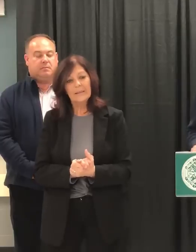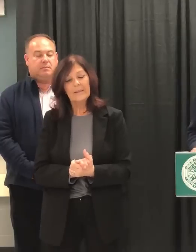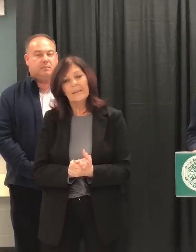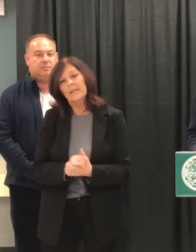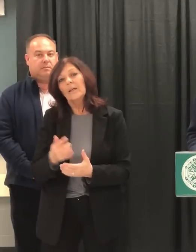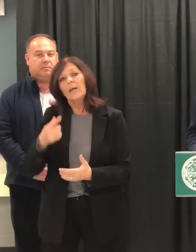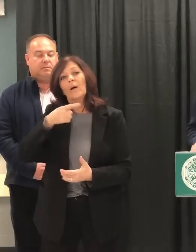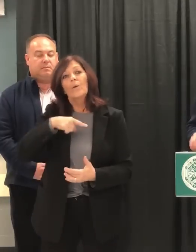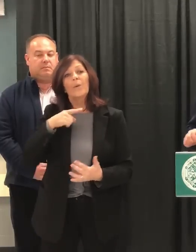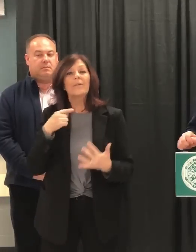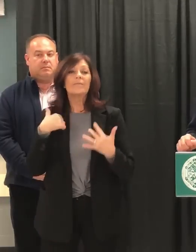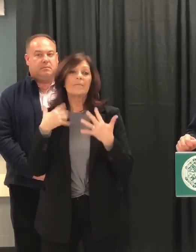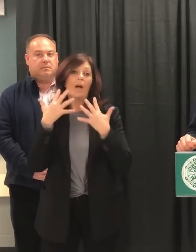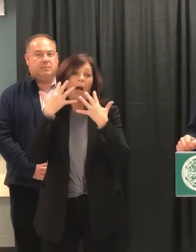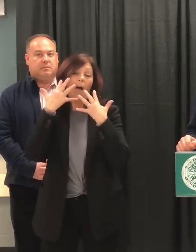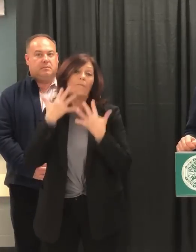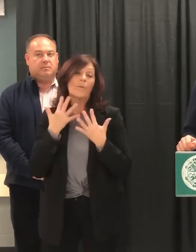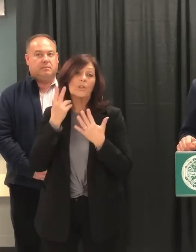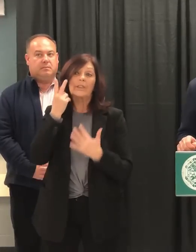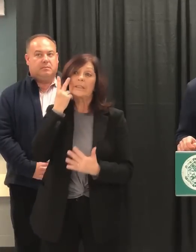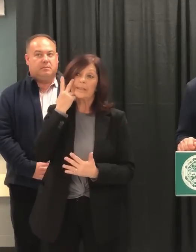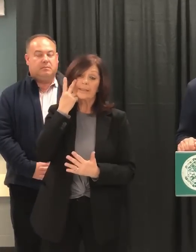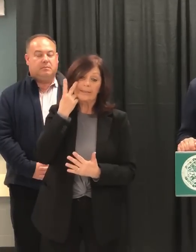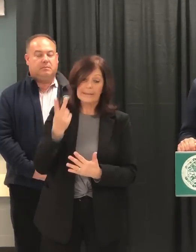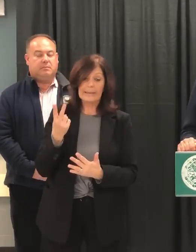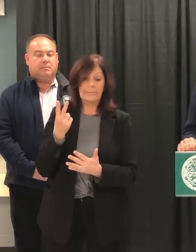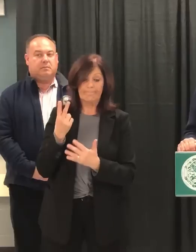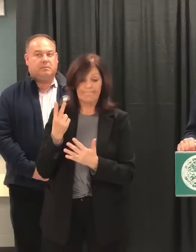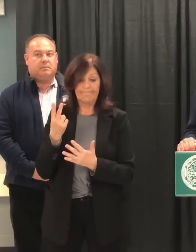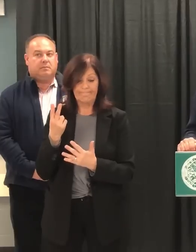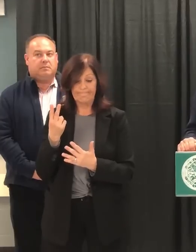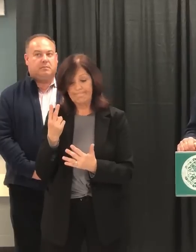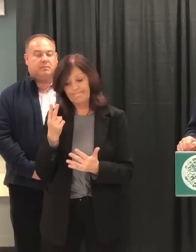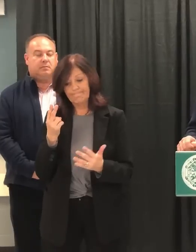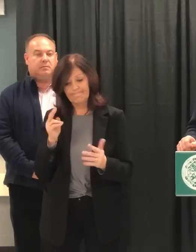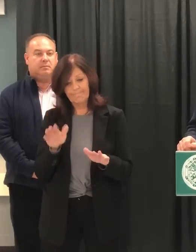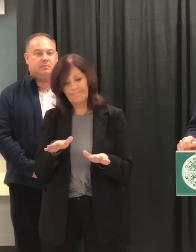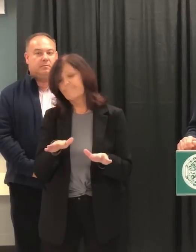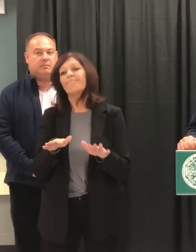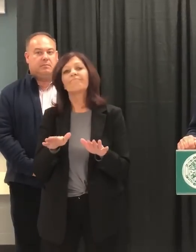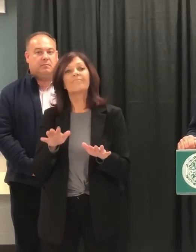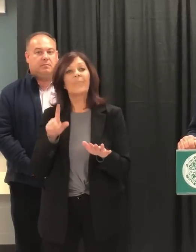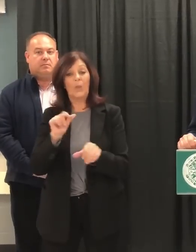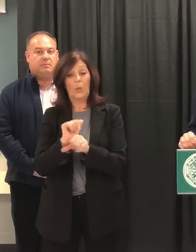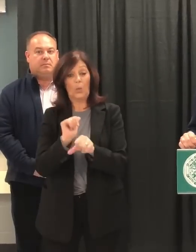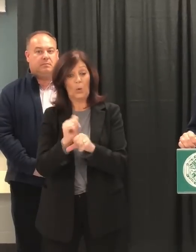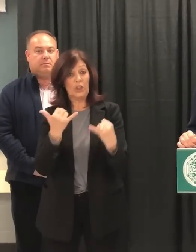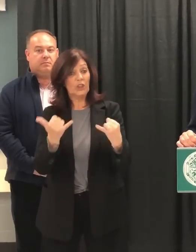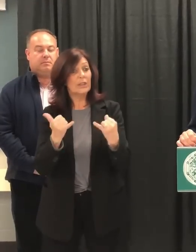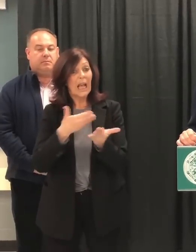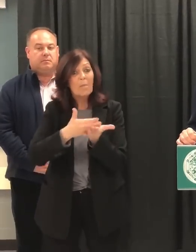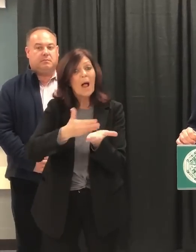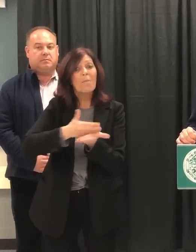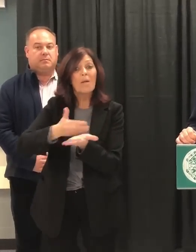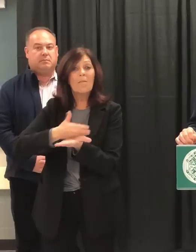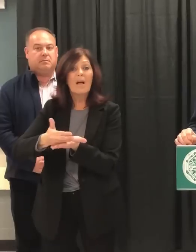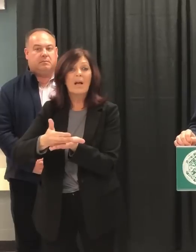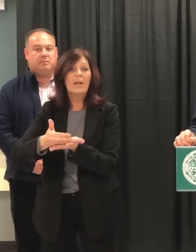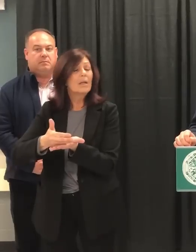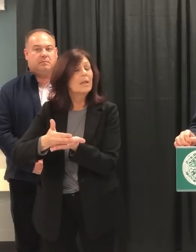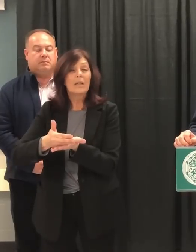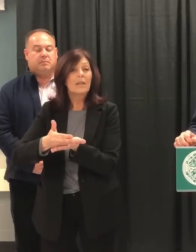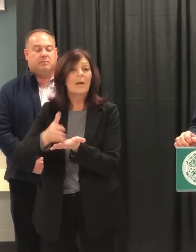We have unfortunately seen the great work that was done earlier today is just, we're having trouble catching up with